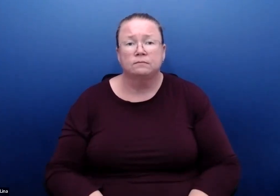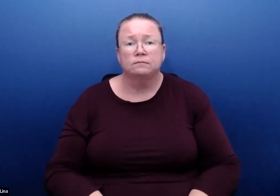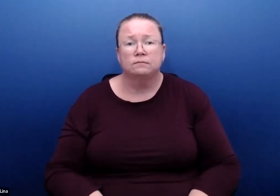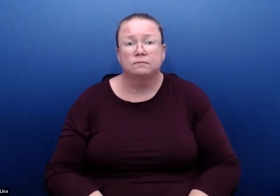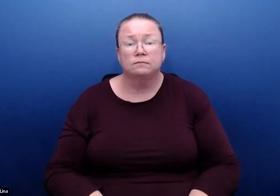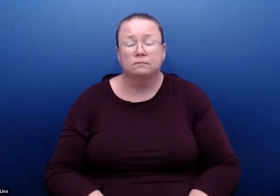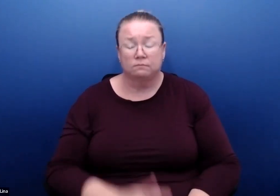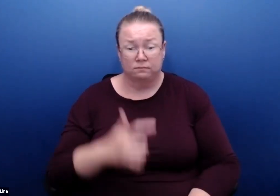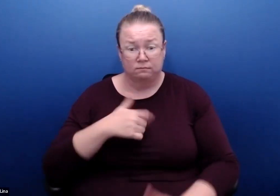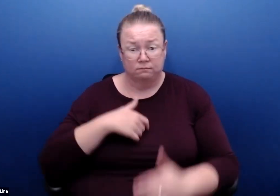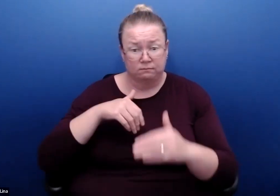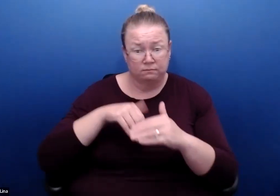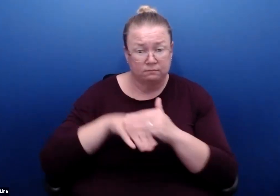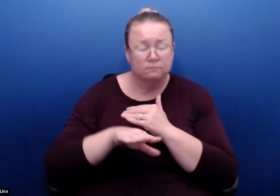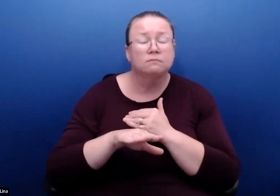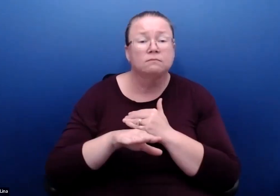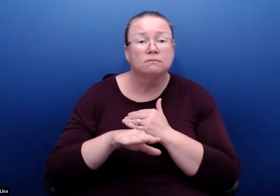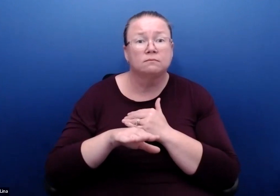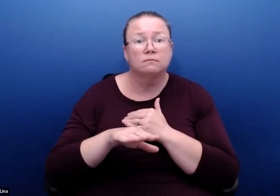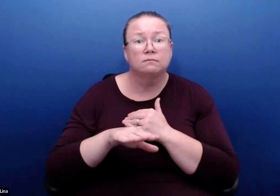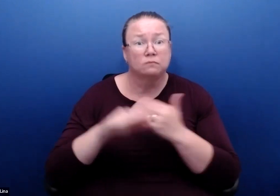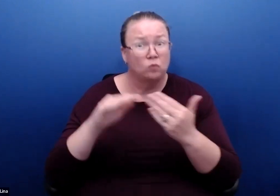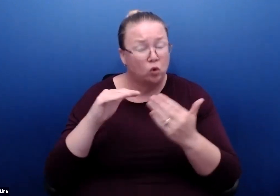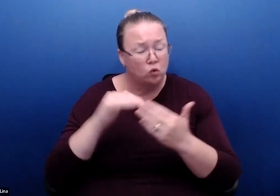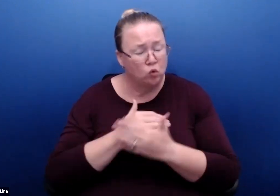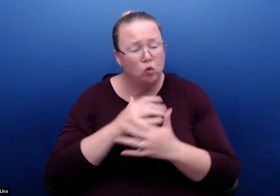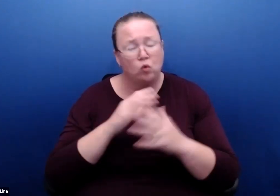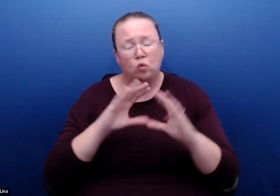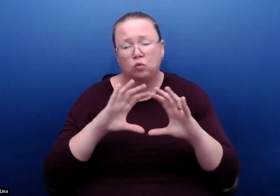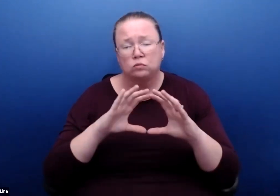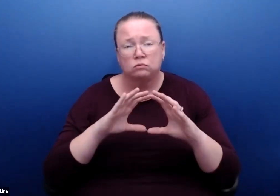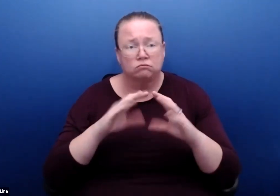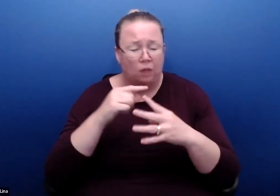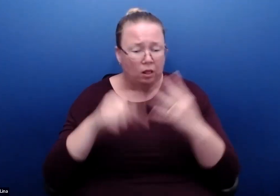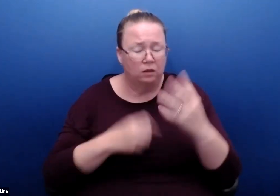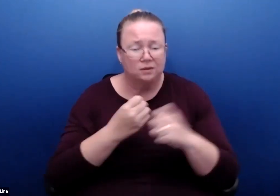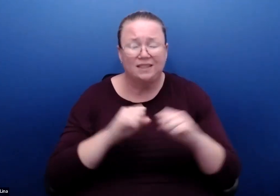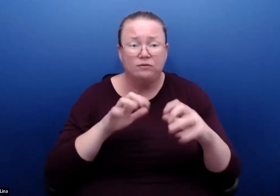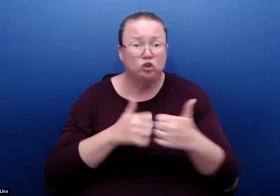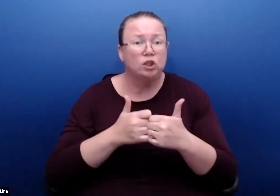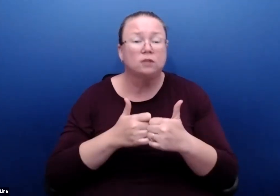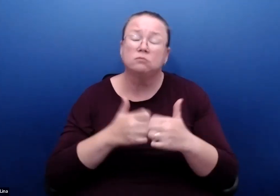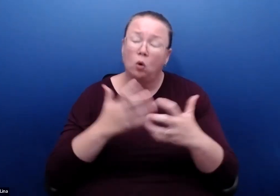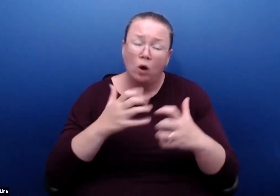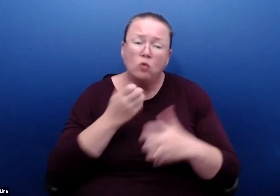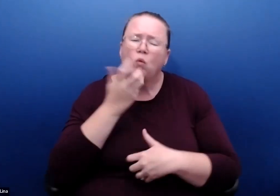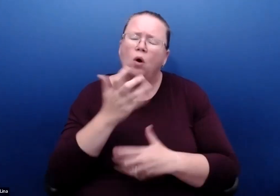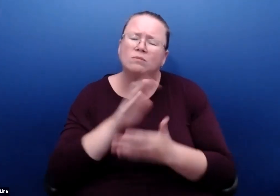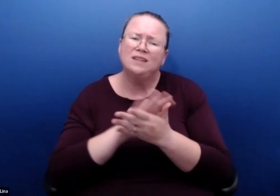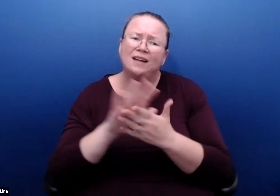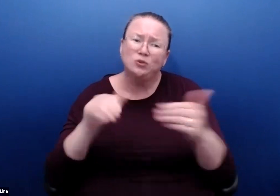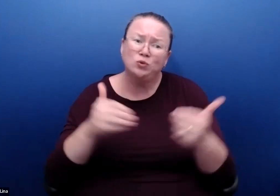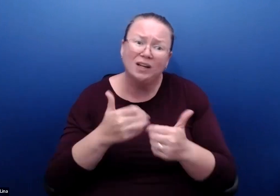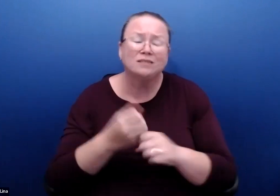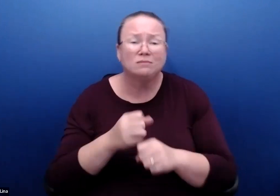As I entered Raquel's home, there was a whole new set of safety challenges. My goal was to make a warm introduction and then make sure that I